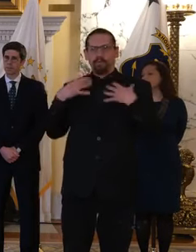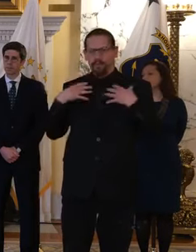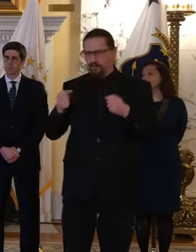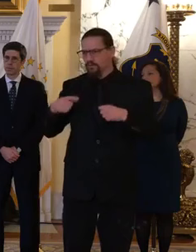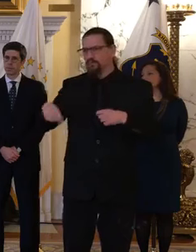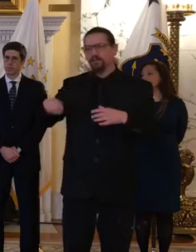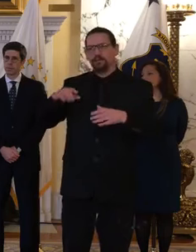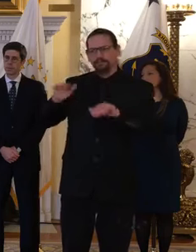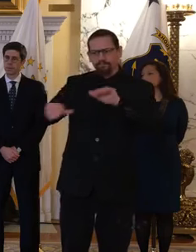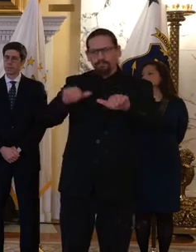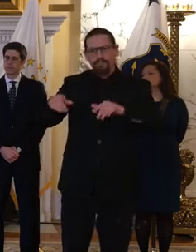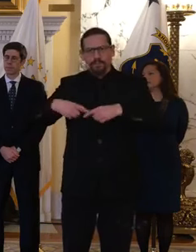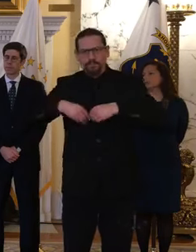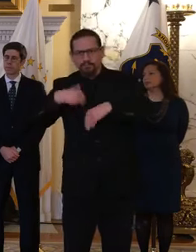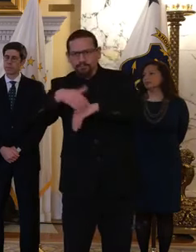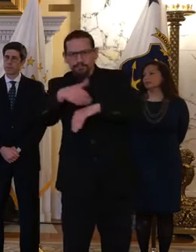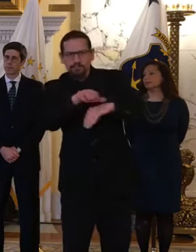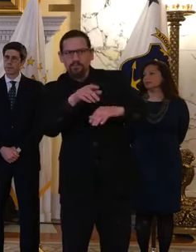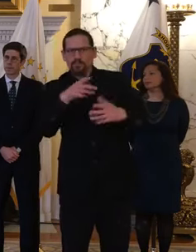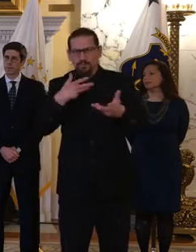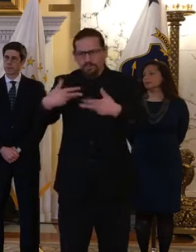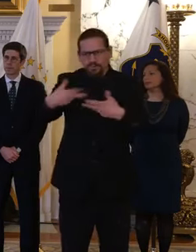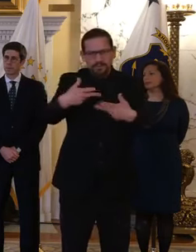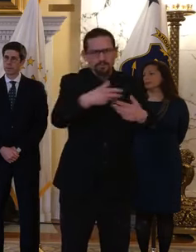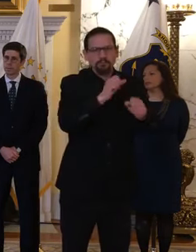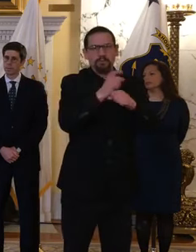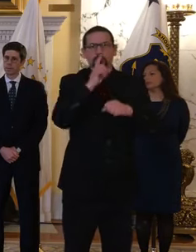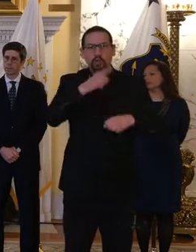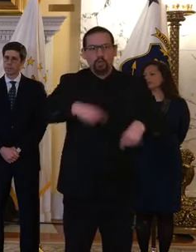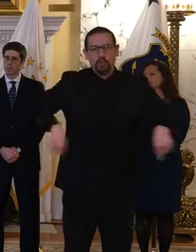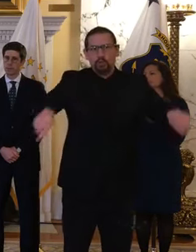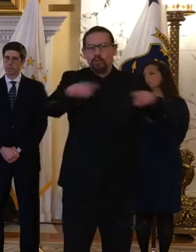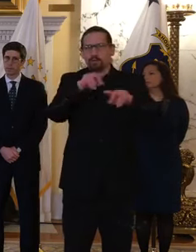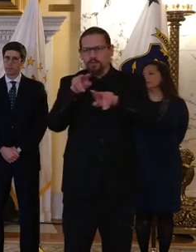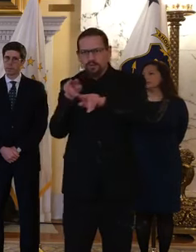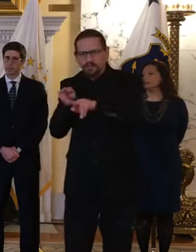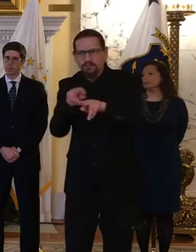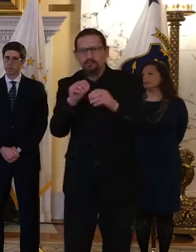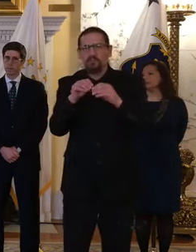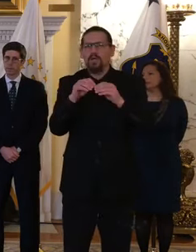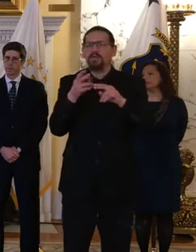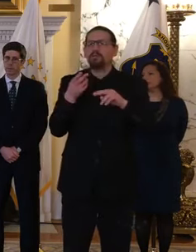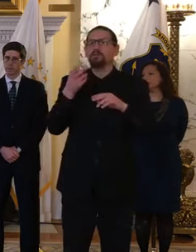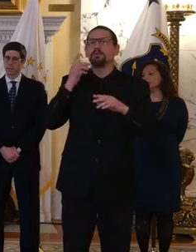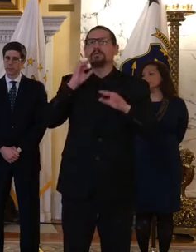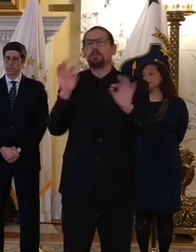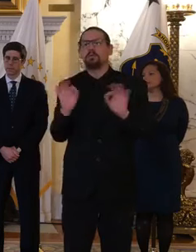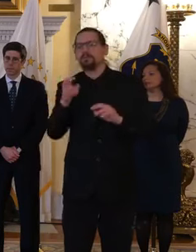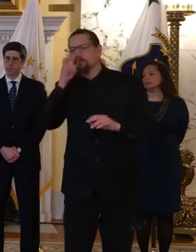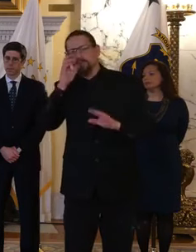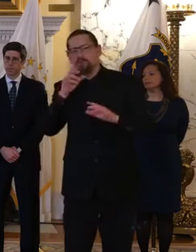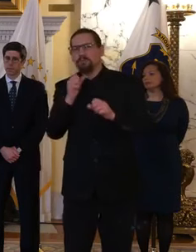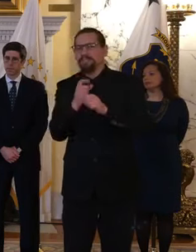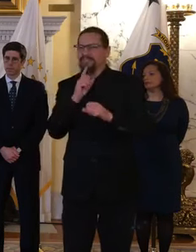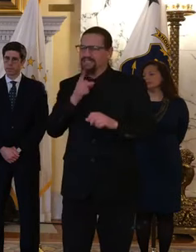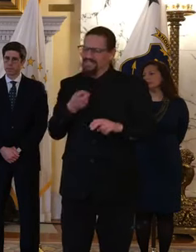sure additional steps are being taken for this population and with these important